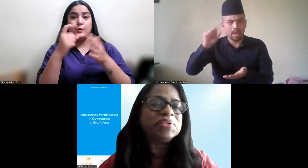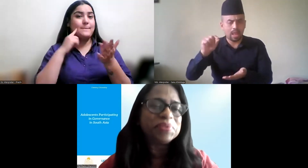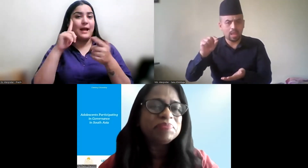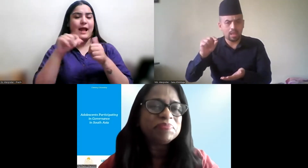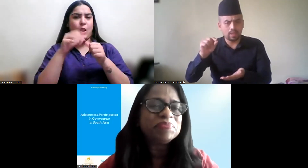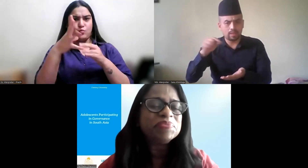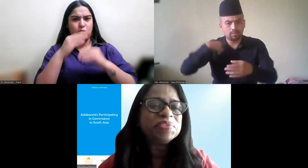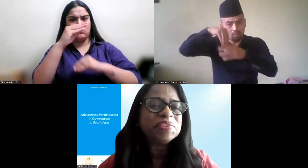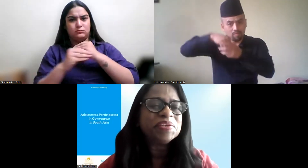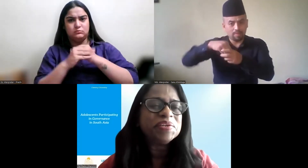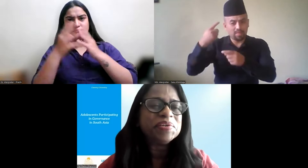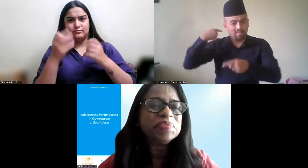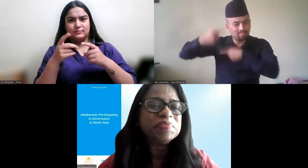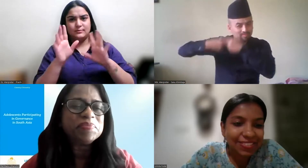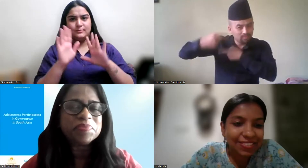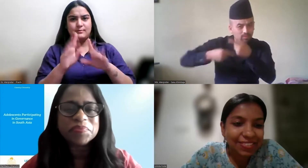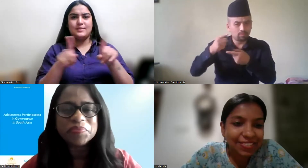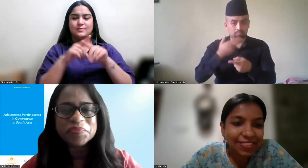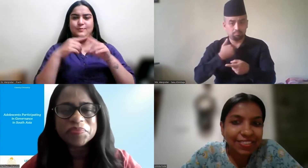of it.